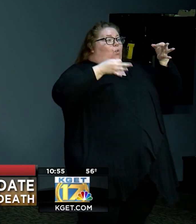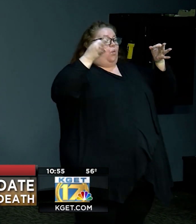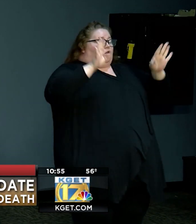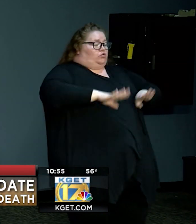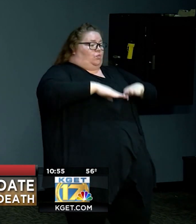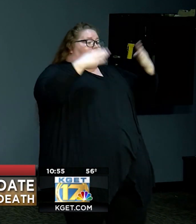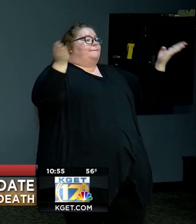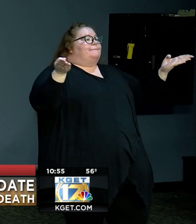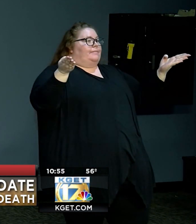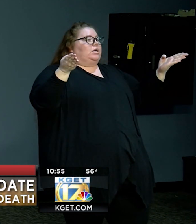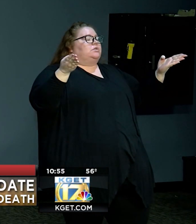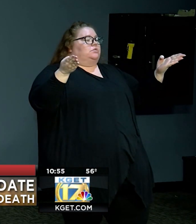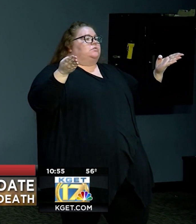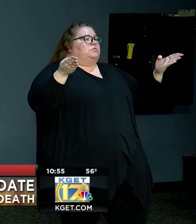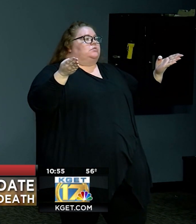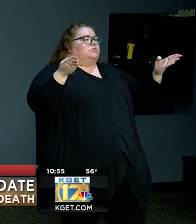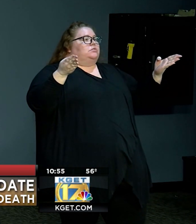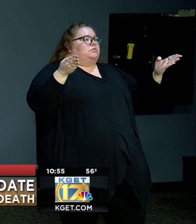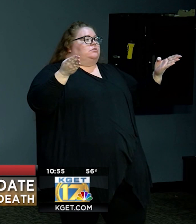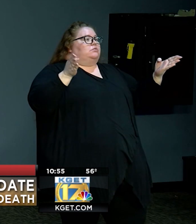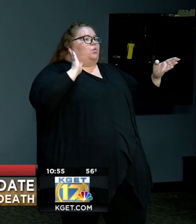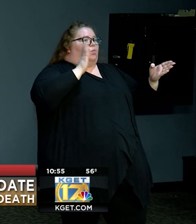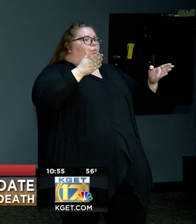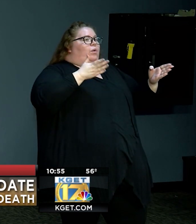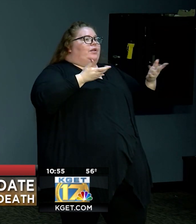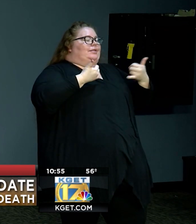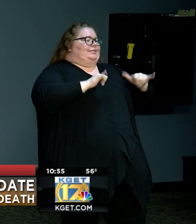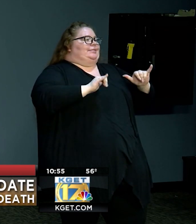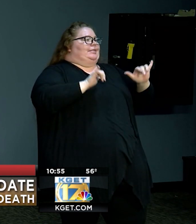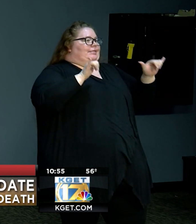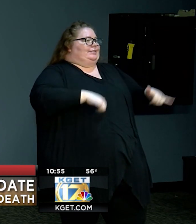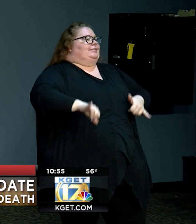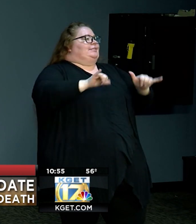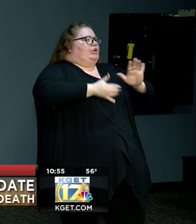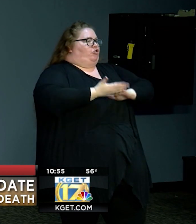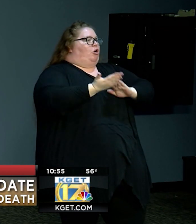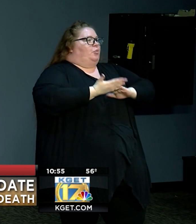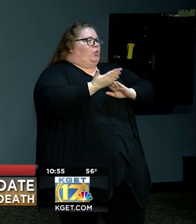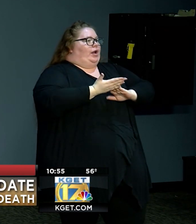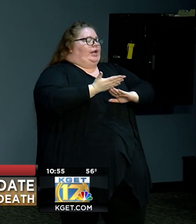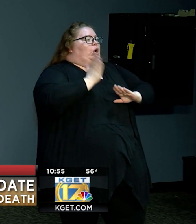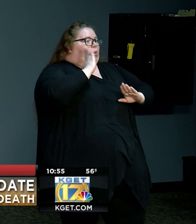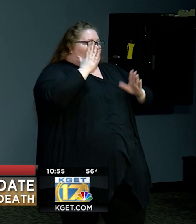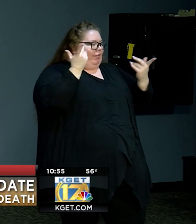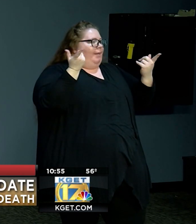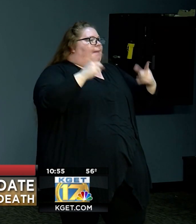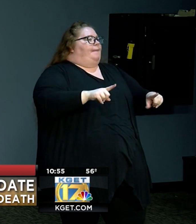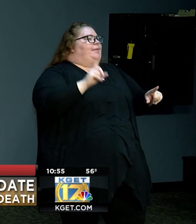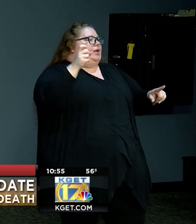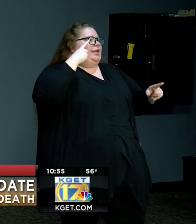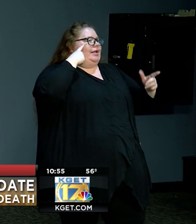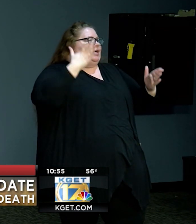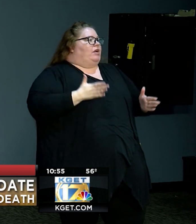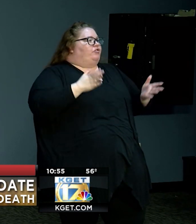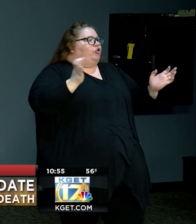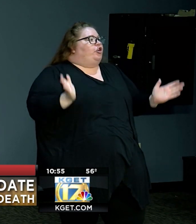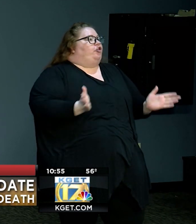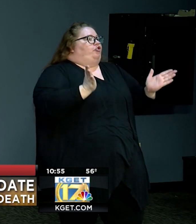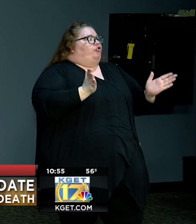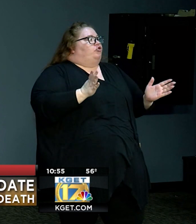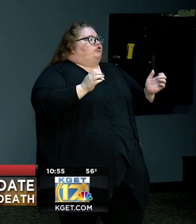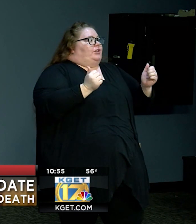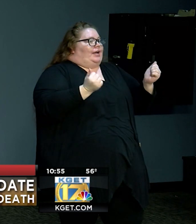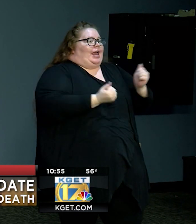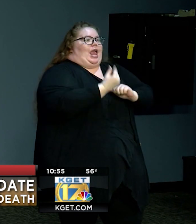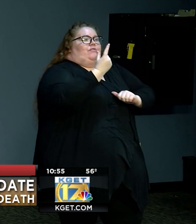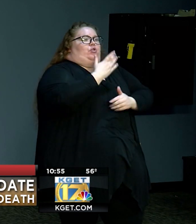do take these matters forward, which is standard operating procedure. It will occur, which is why the governor and others are encouraging people to pay their